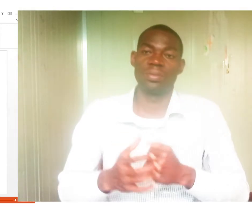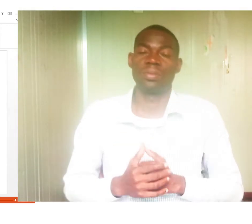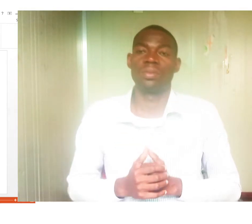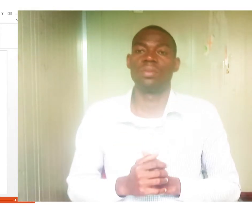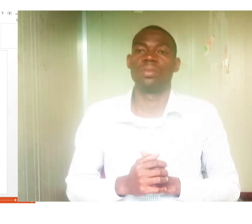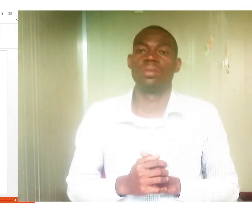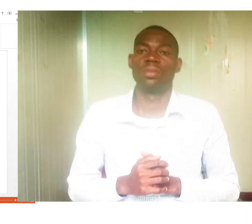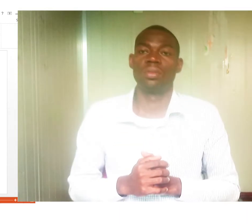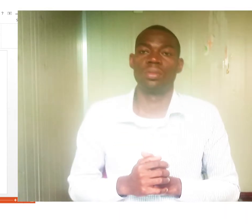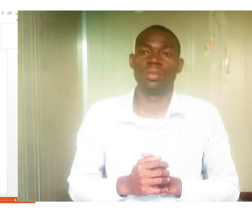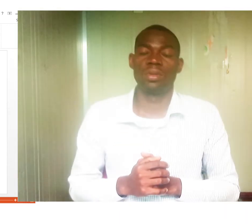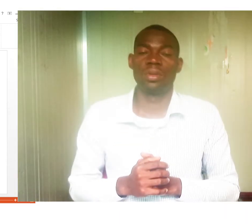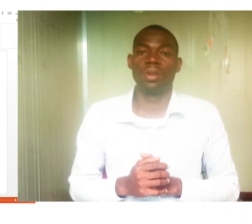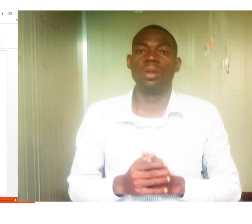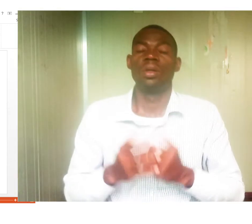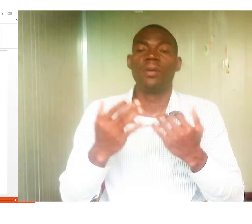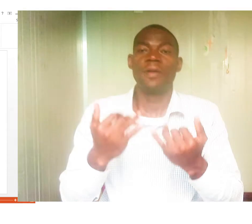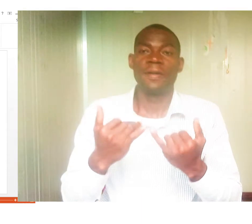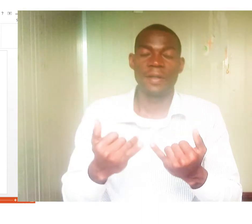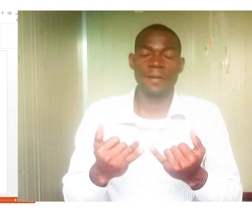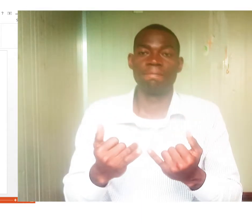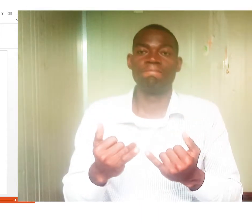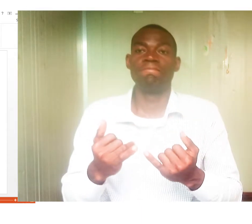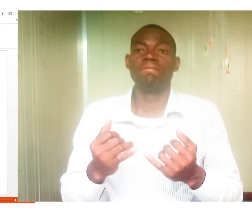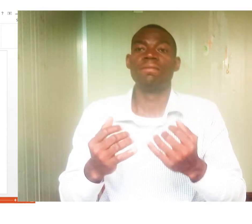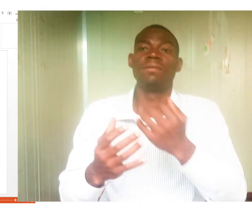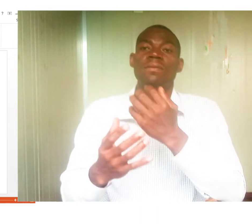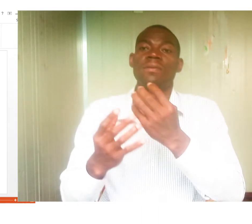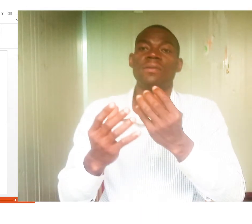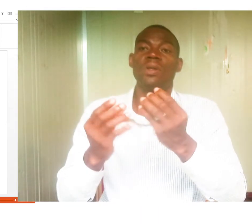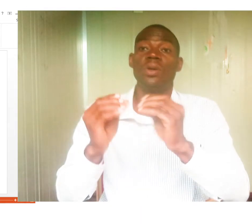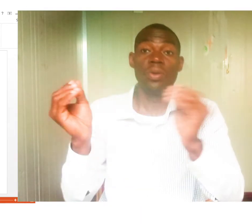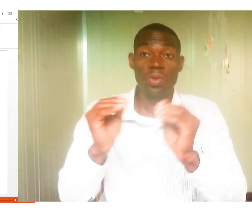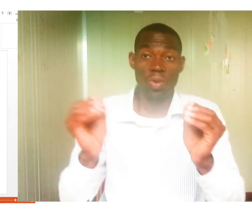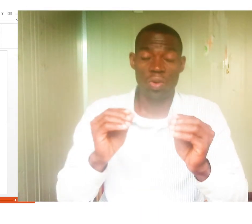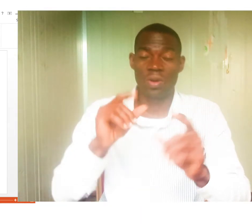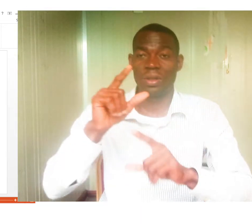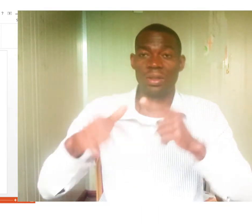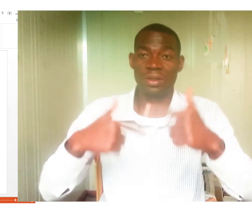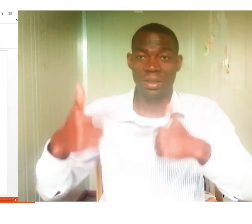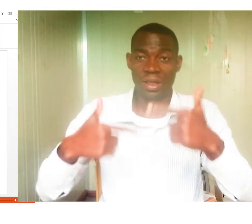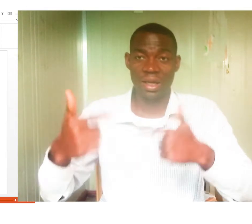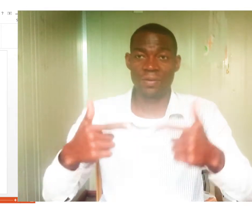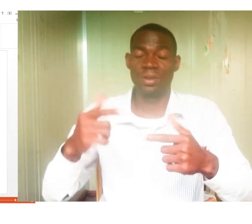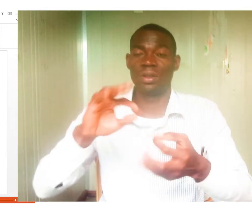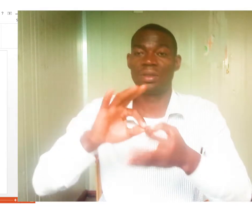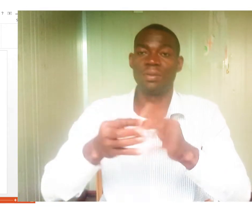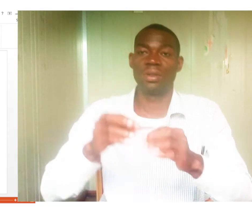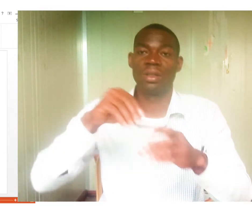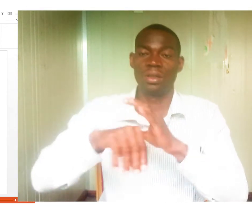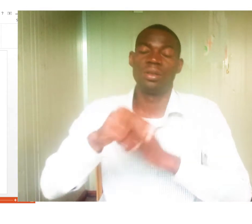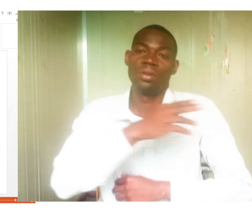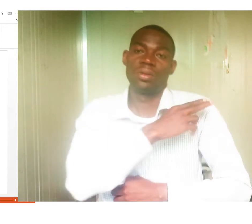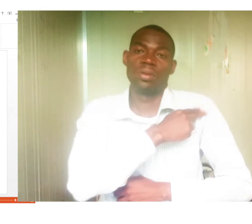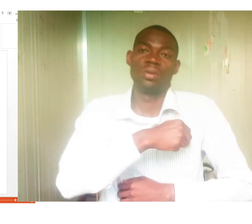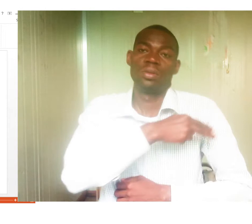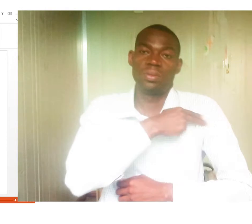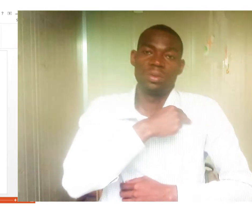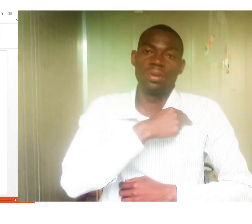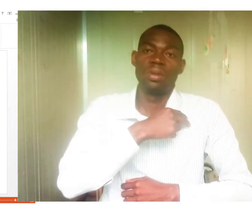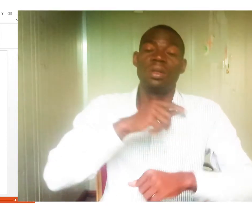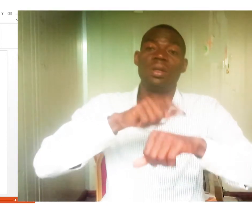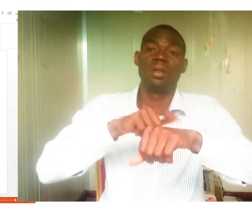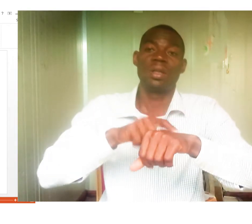Lack of sign language interpreters in health facilities. No sign language interpreters during medical consultations to